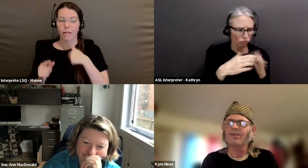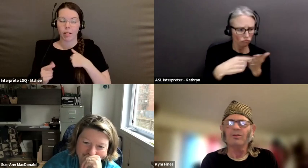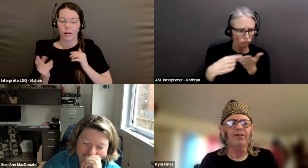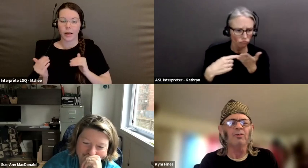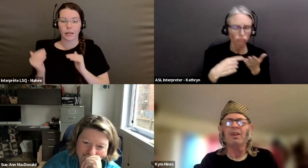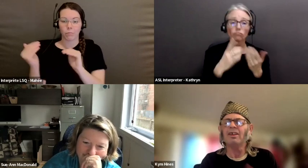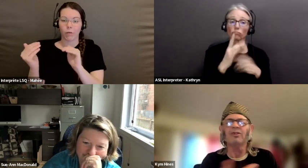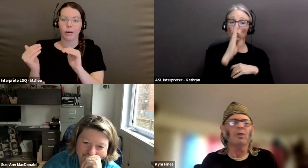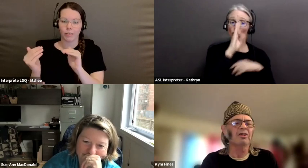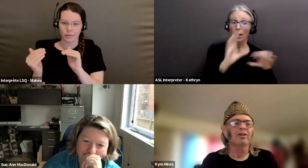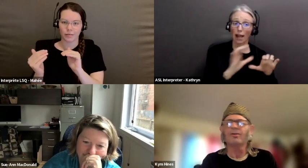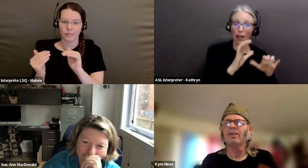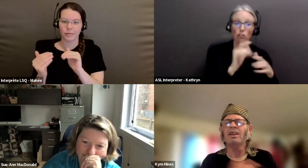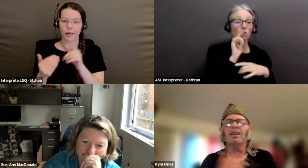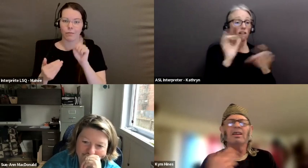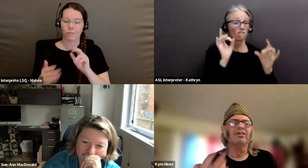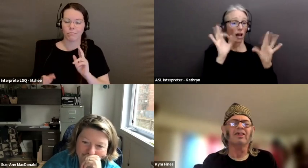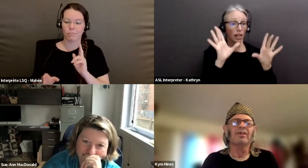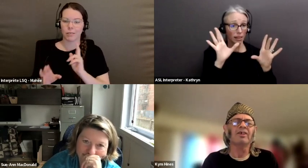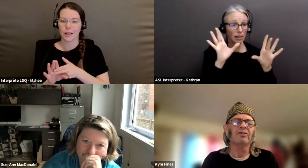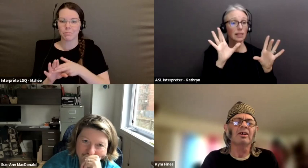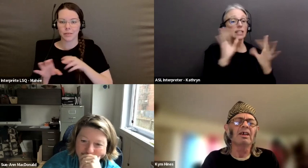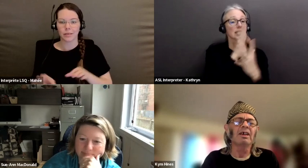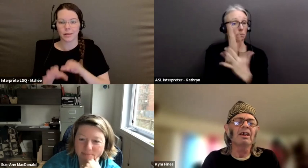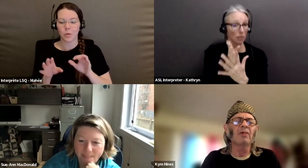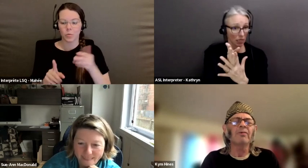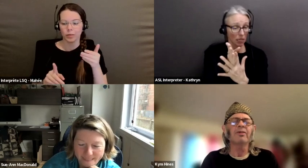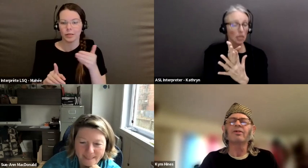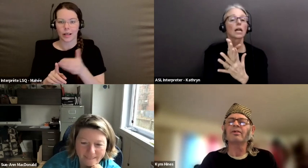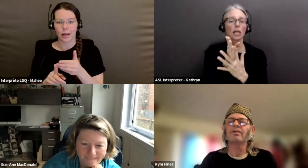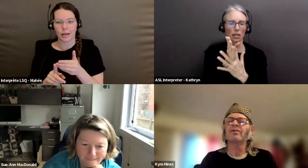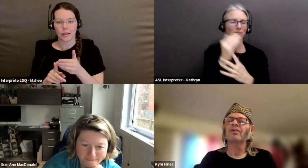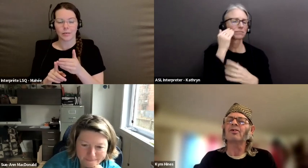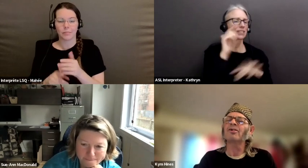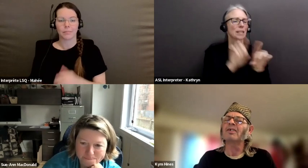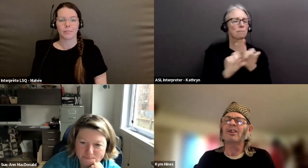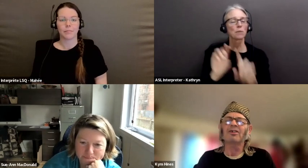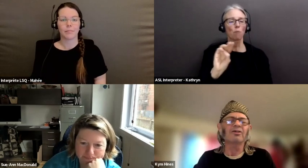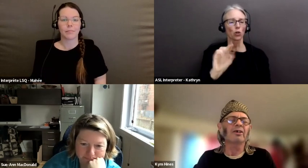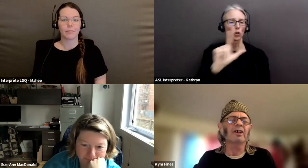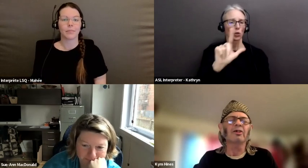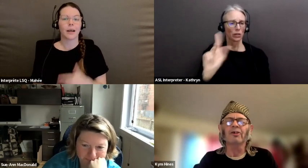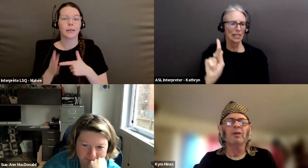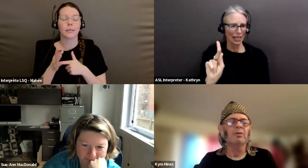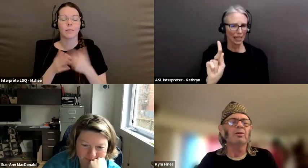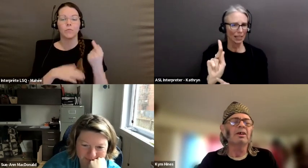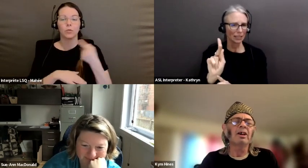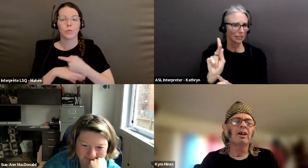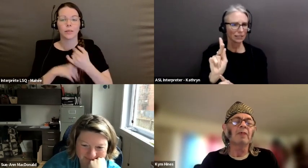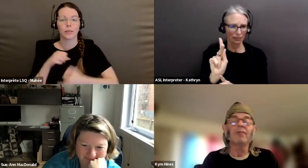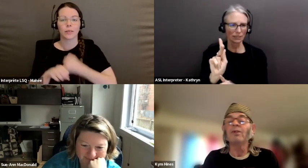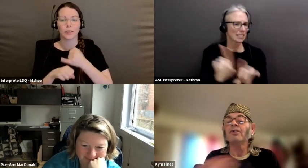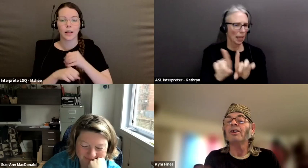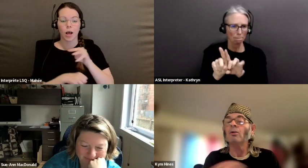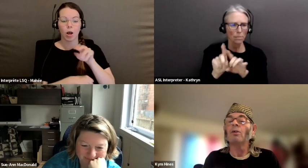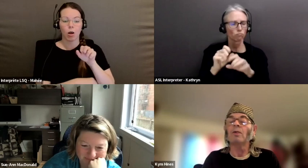nonviolent civil disobedience, Martin Luther King, et cetera, et cetera. There's a history there. So I encourage people.